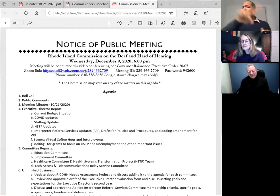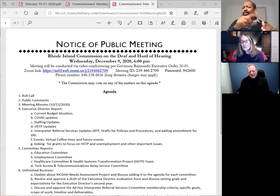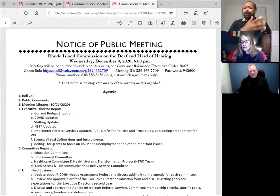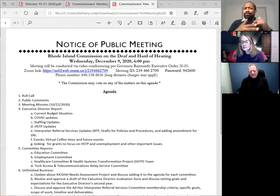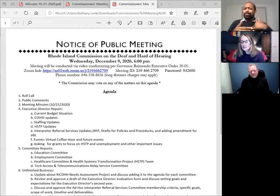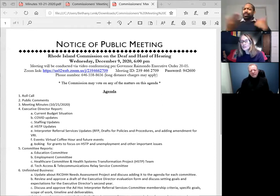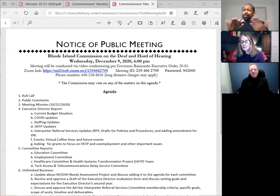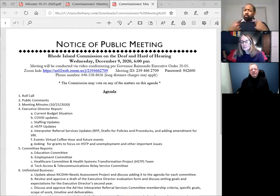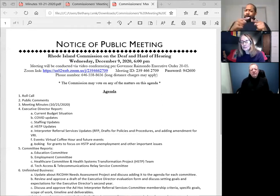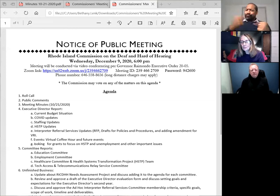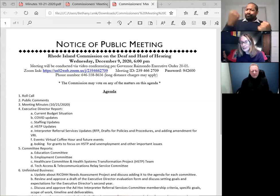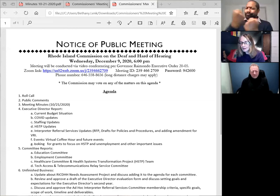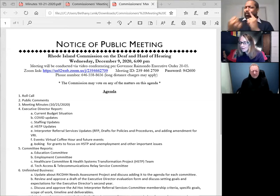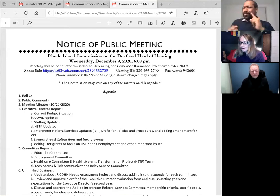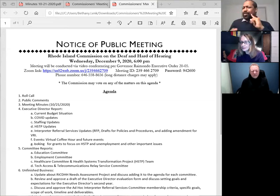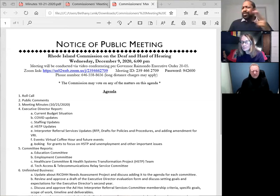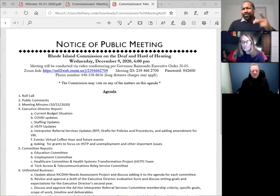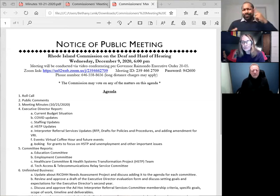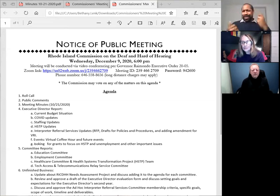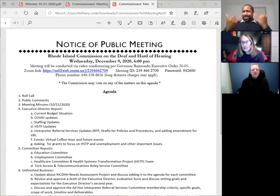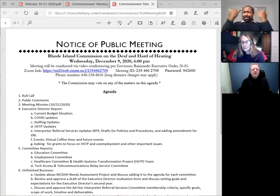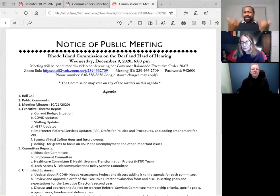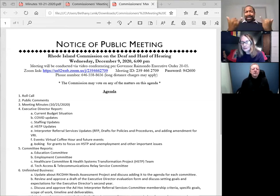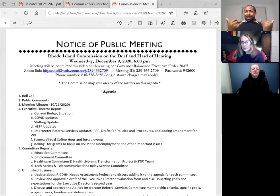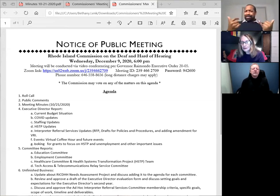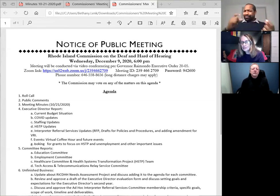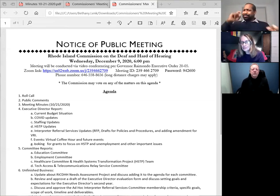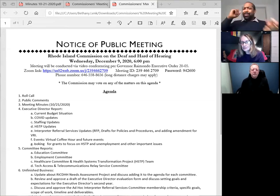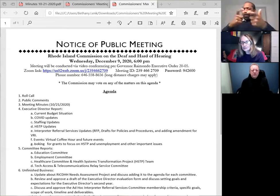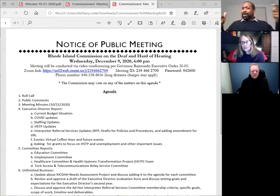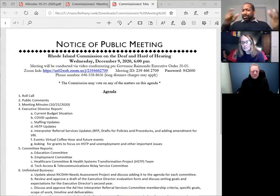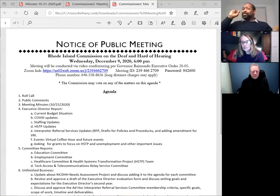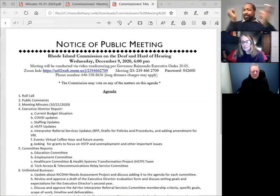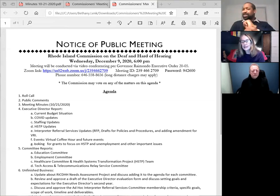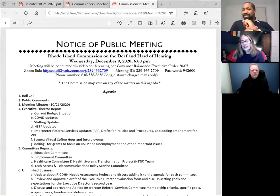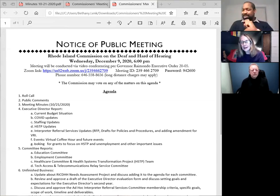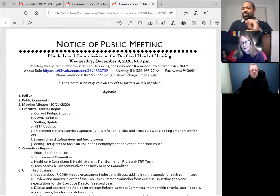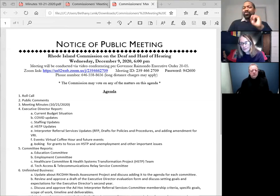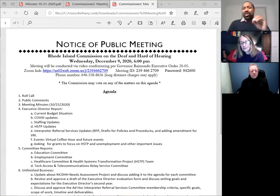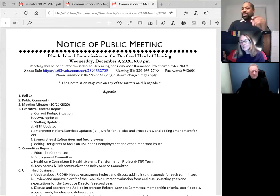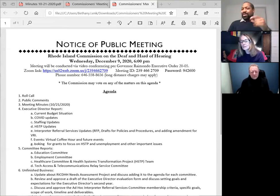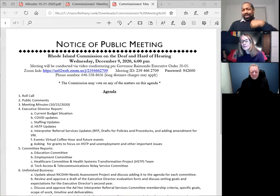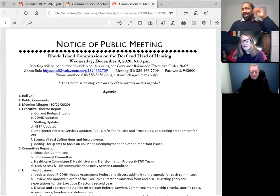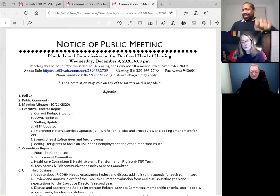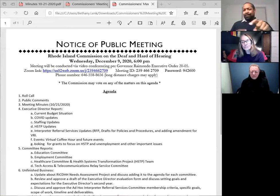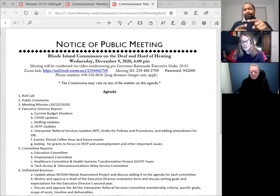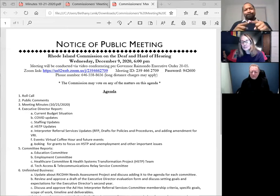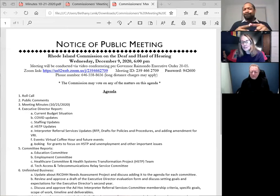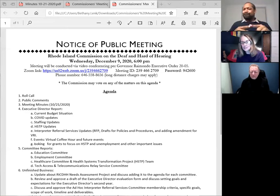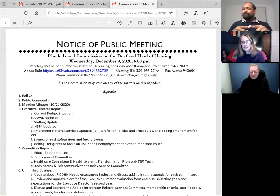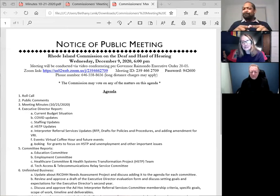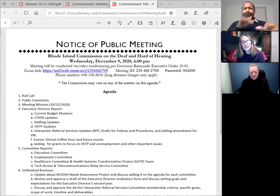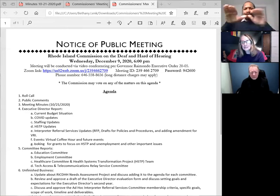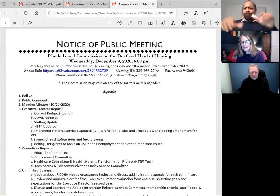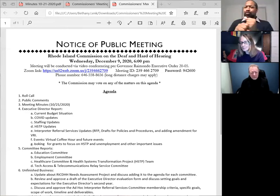We want to show people that we care and that we're motivated, and we're here to help deaf and hard of hearing people now. We know big